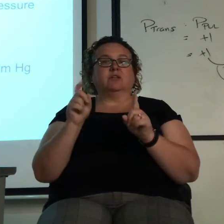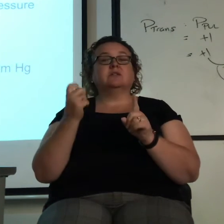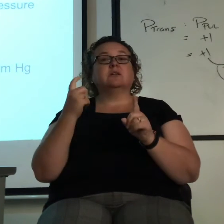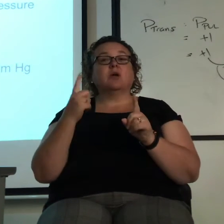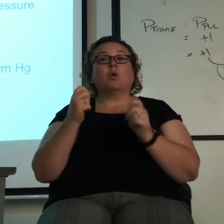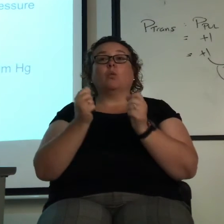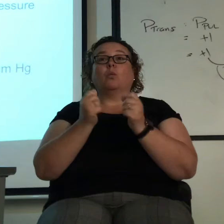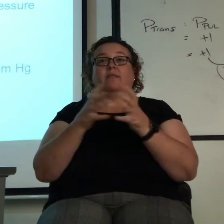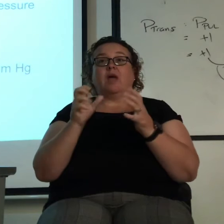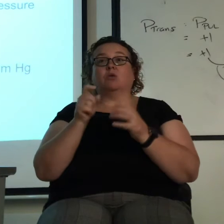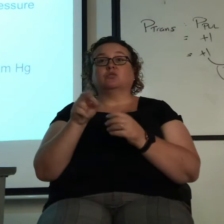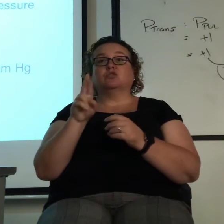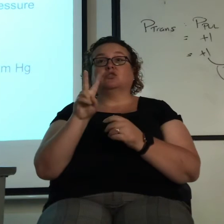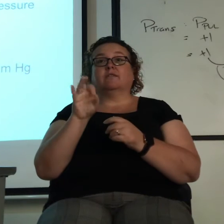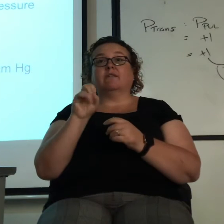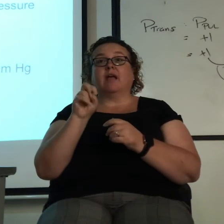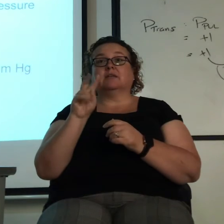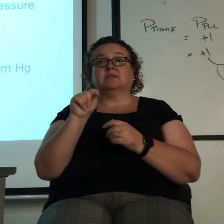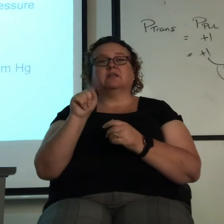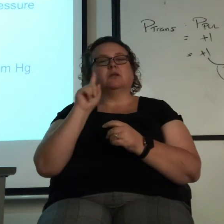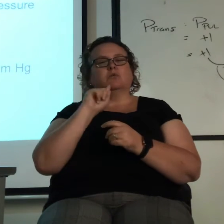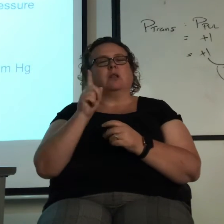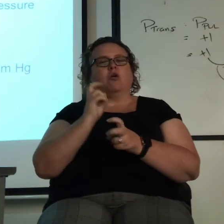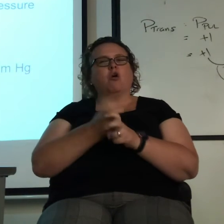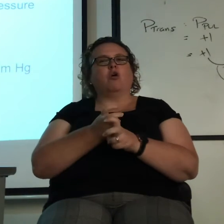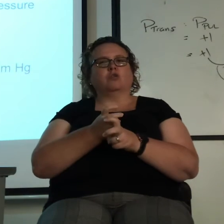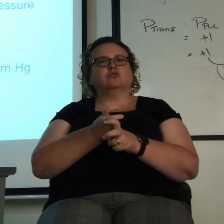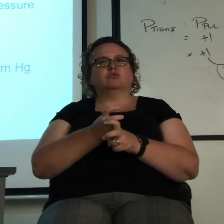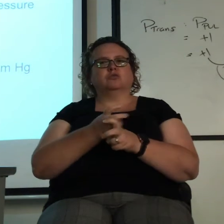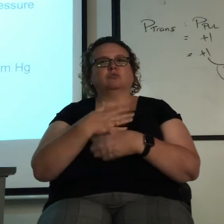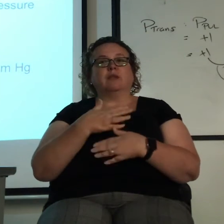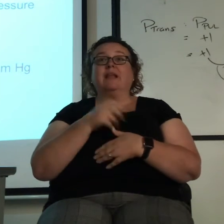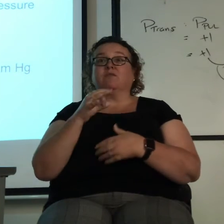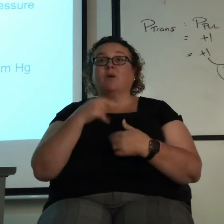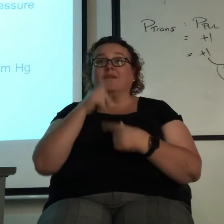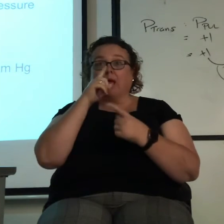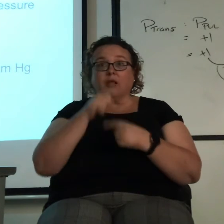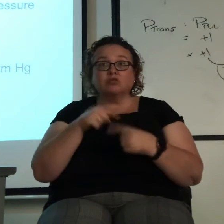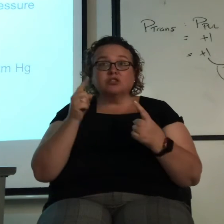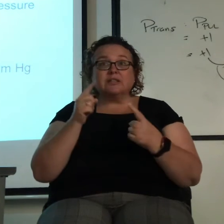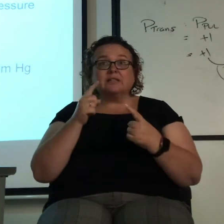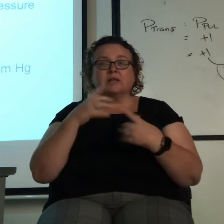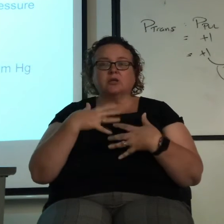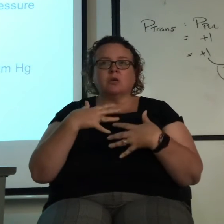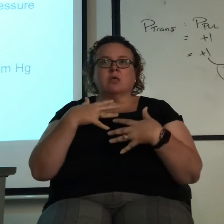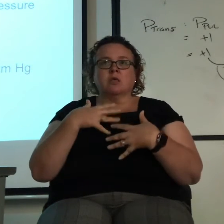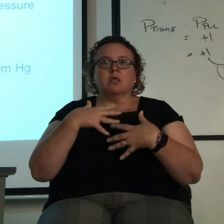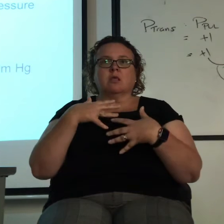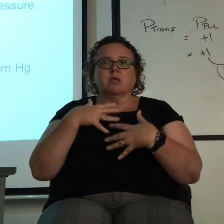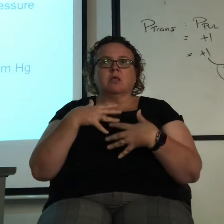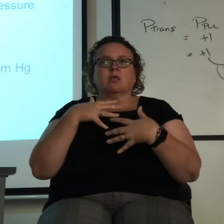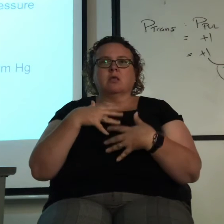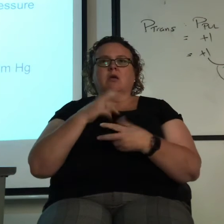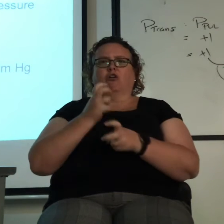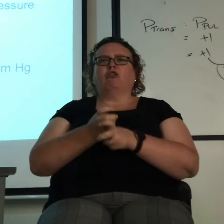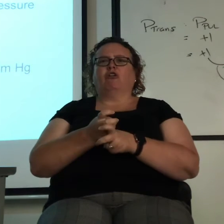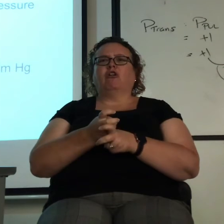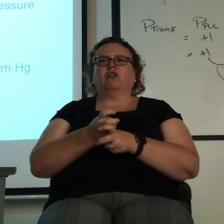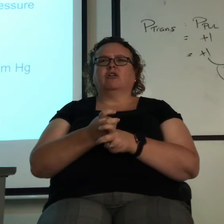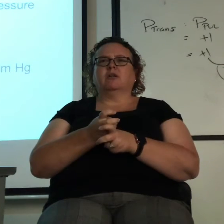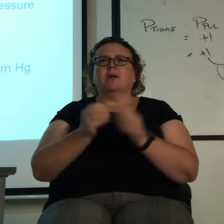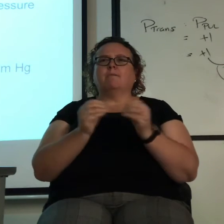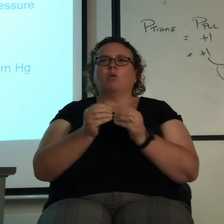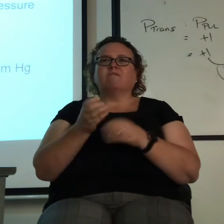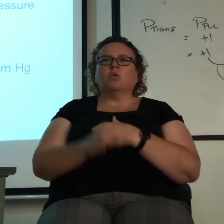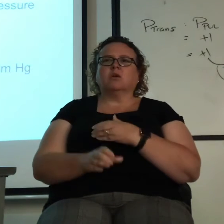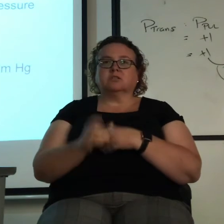Without surfactants, it will be much harder to breathe. I mean, if you have allergies like me and you're wheezing, you have to like generate more